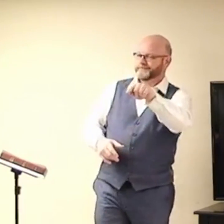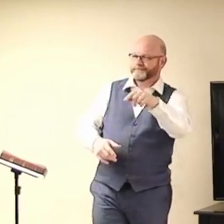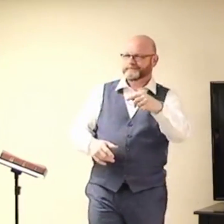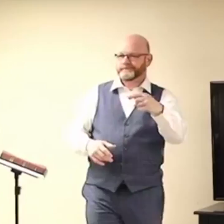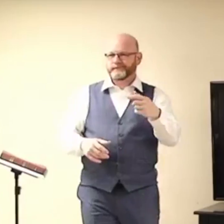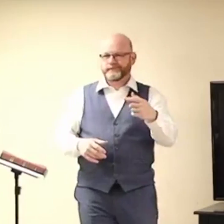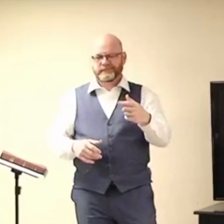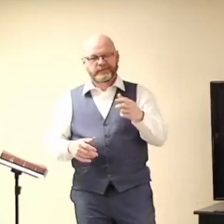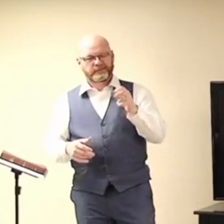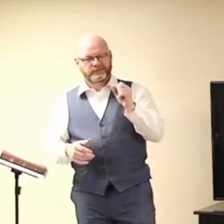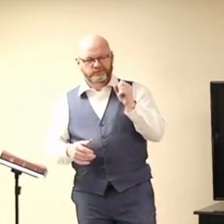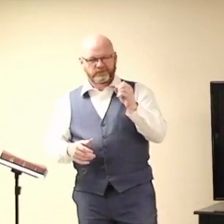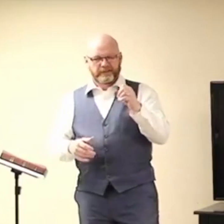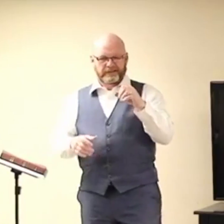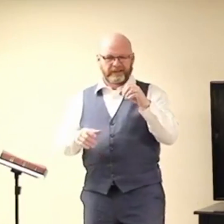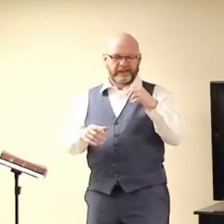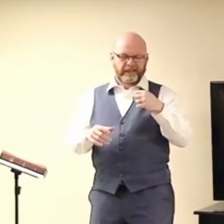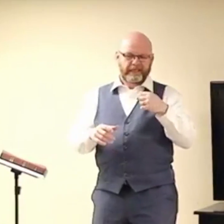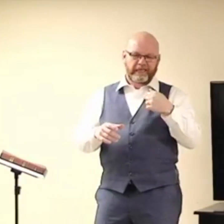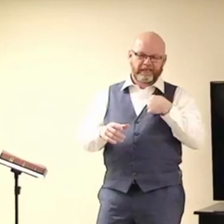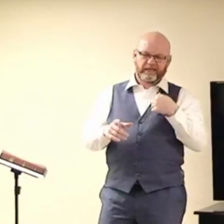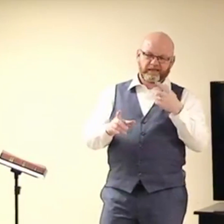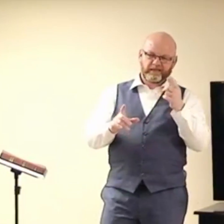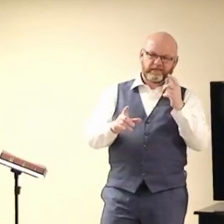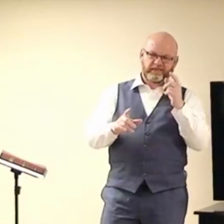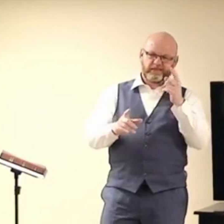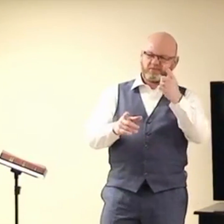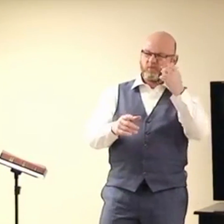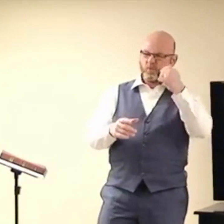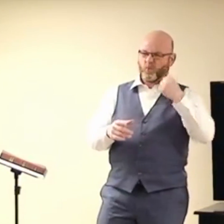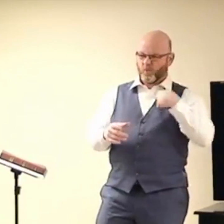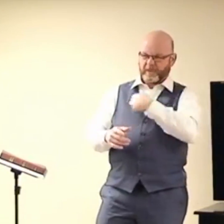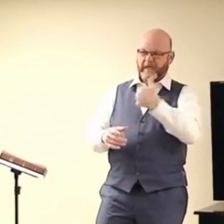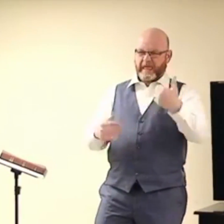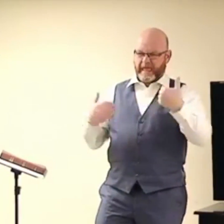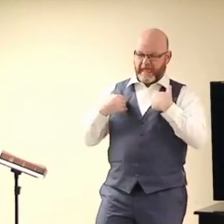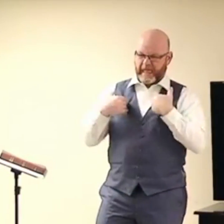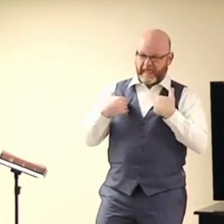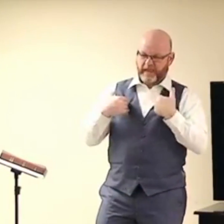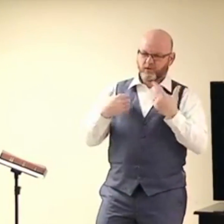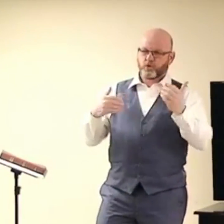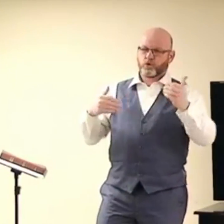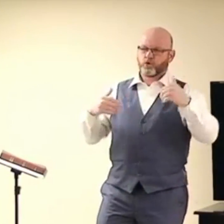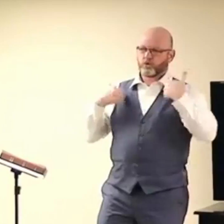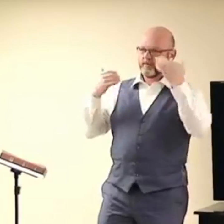I was going to church in Georgia growing up, and we had